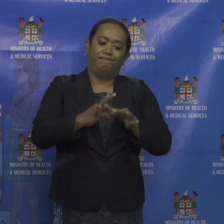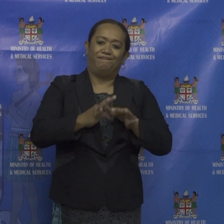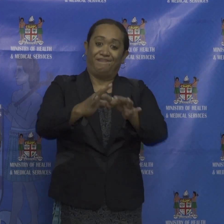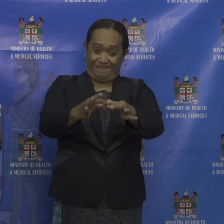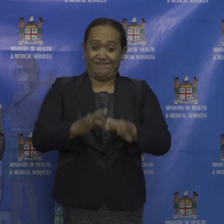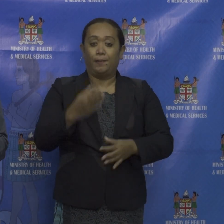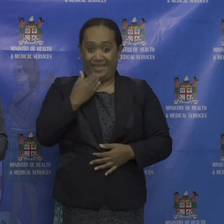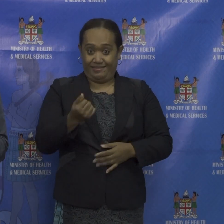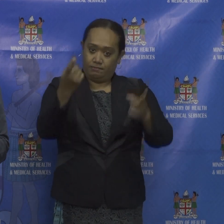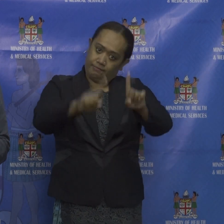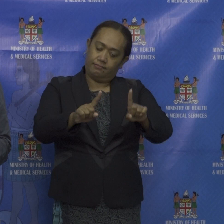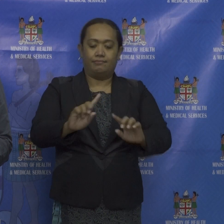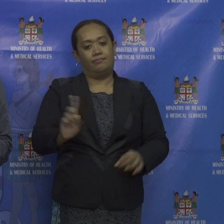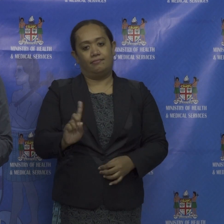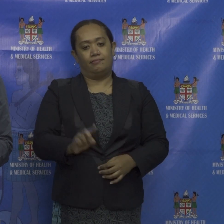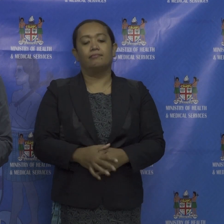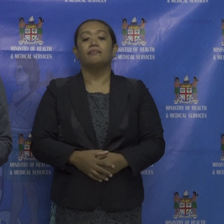virus. Thank you.